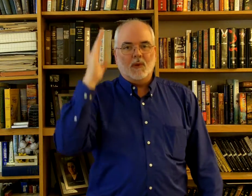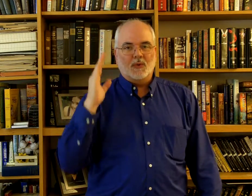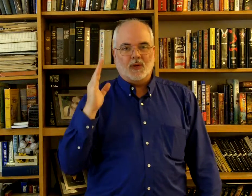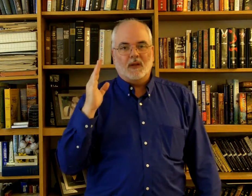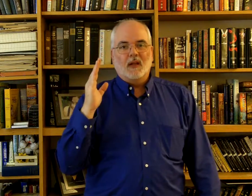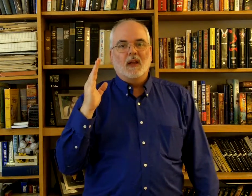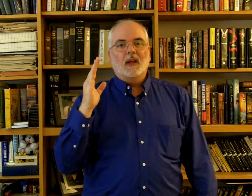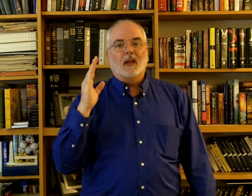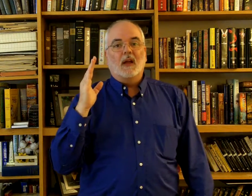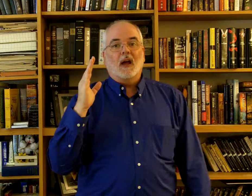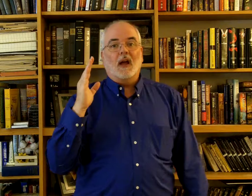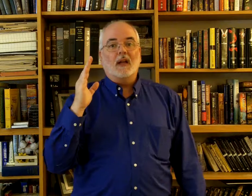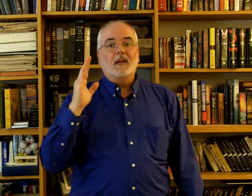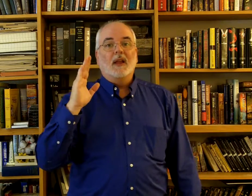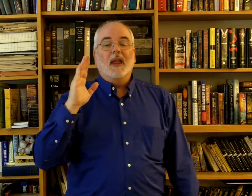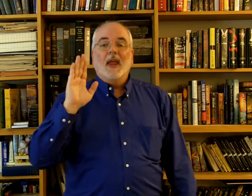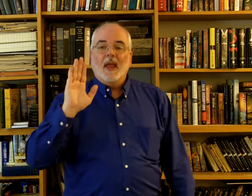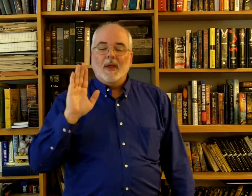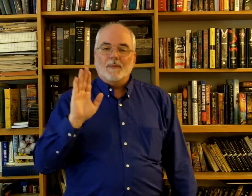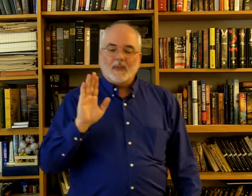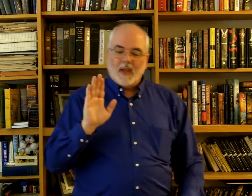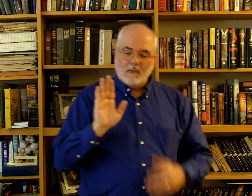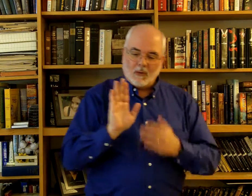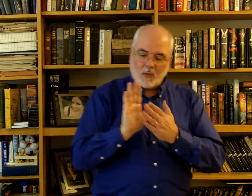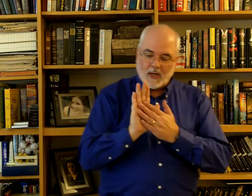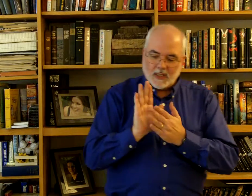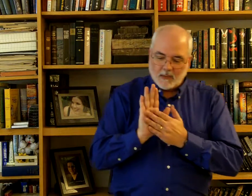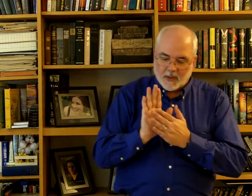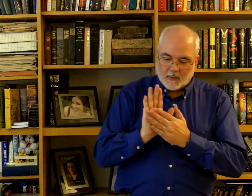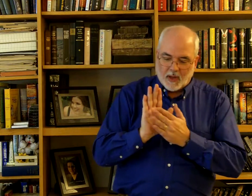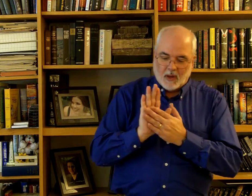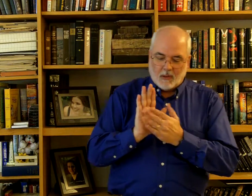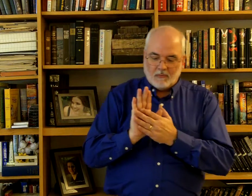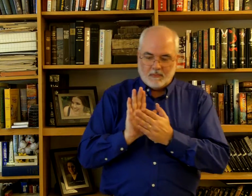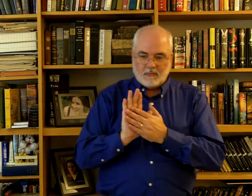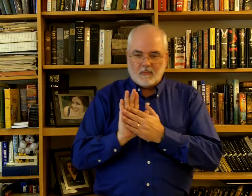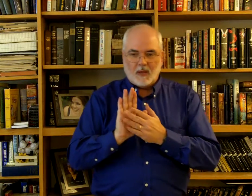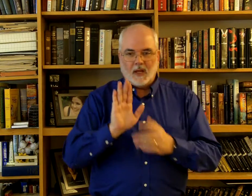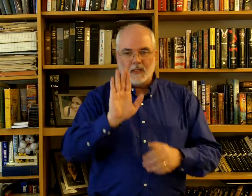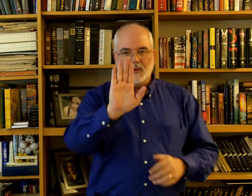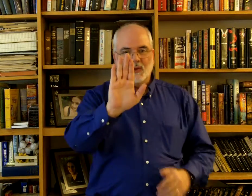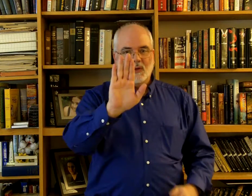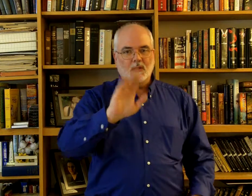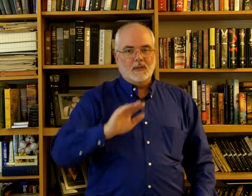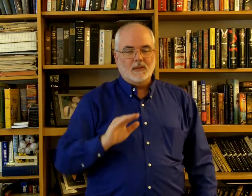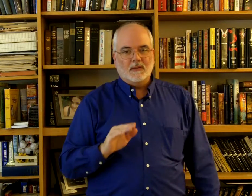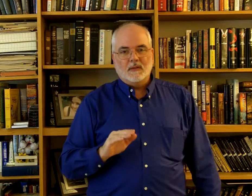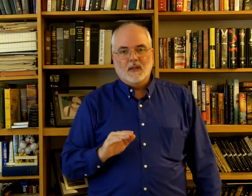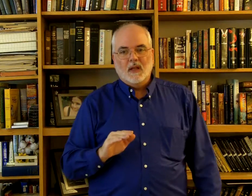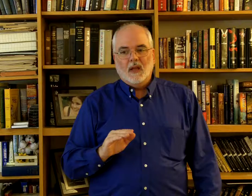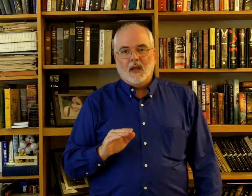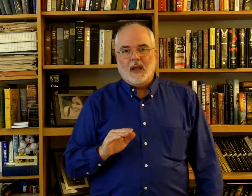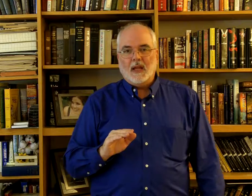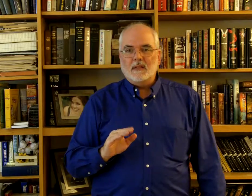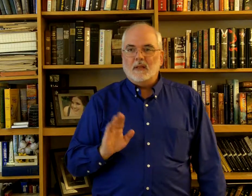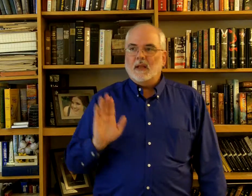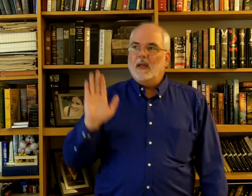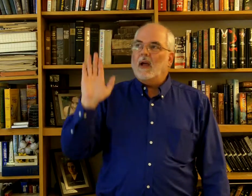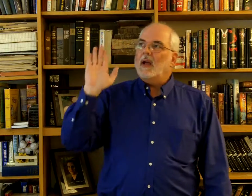motion. God. And remember what I said about the palm? I said yours. I could say